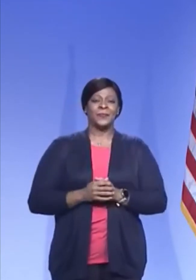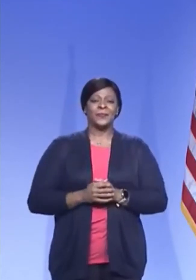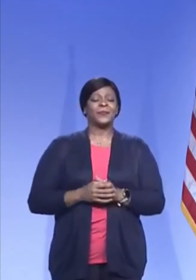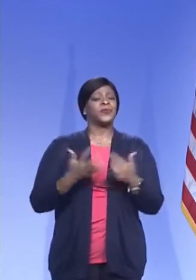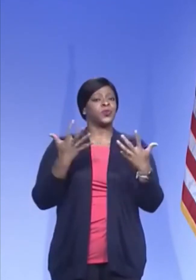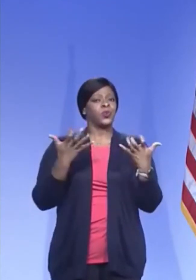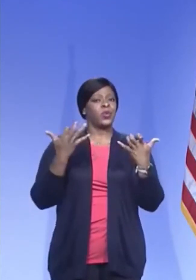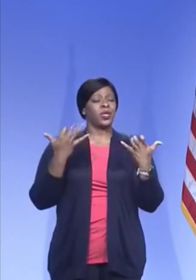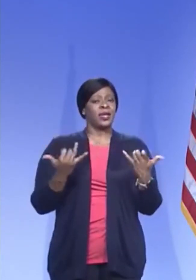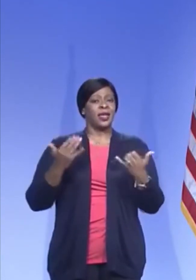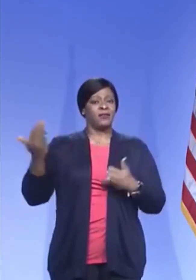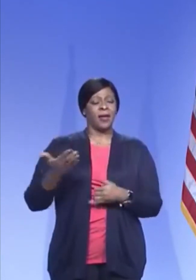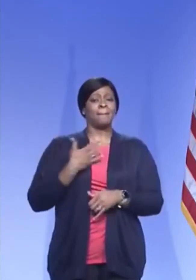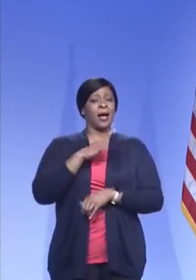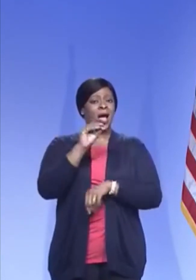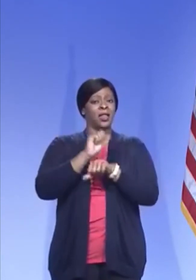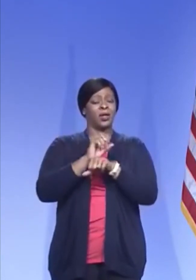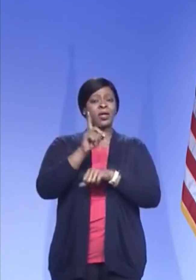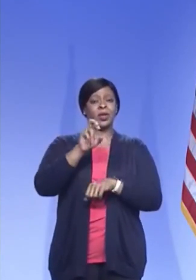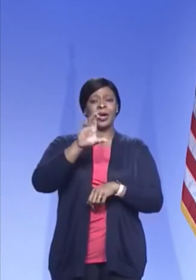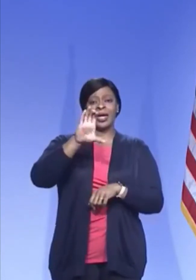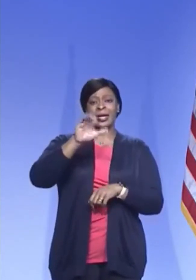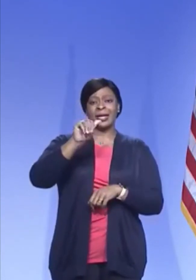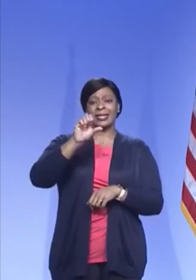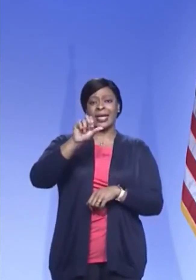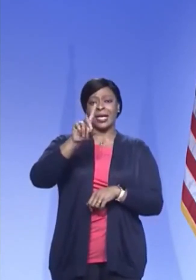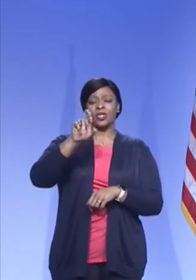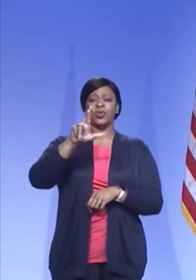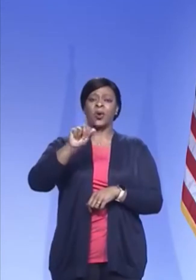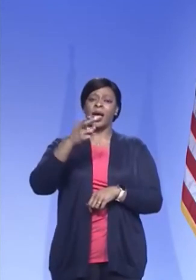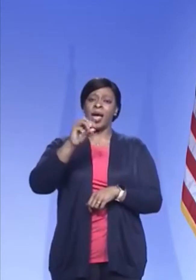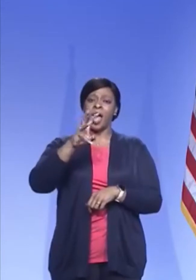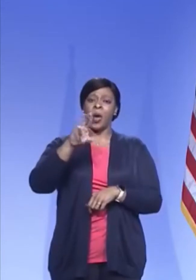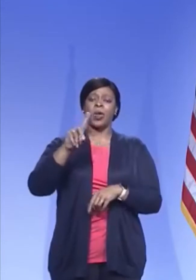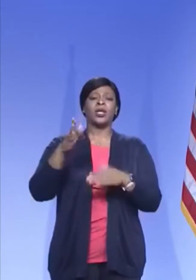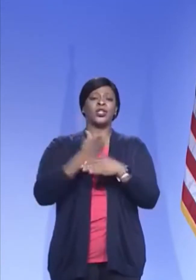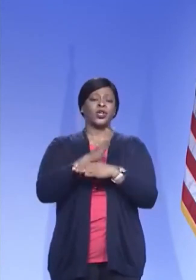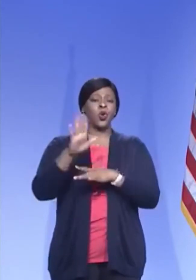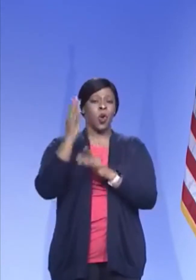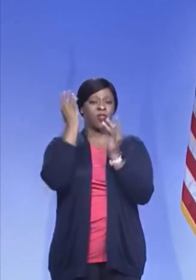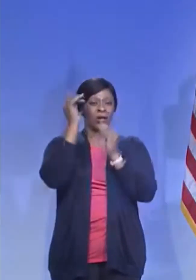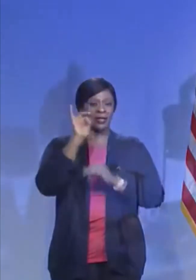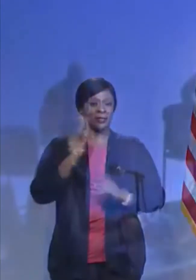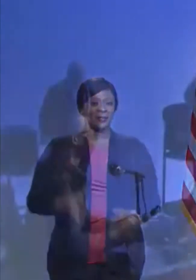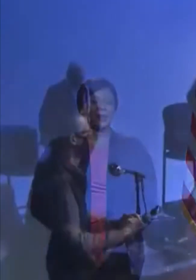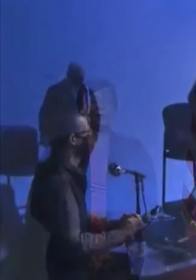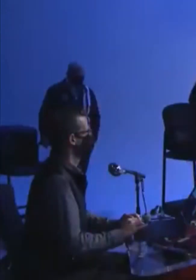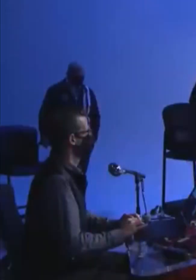like to now invite my colleague, Dr. Cassandra Howard, to the podium to share her thoughts.